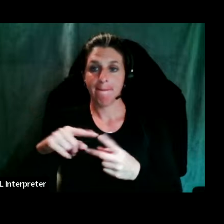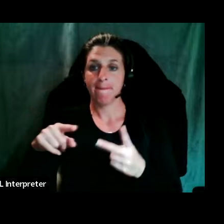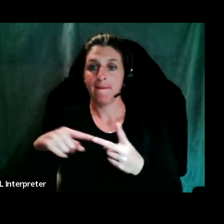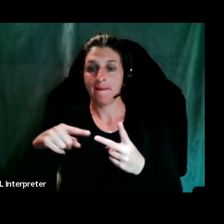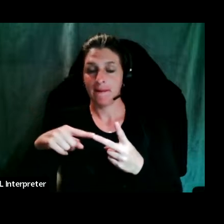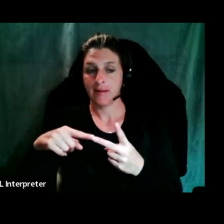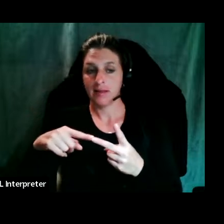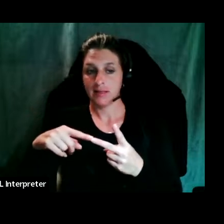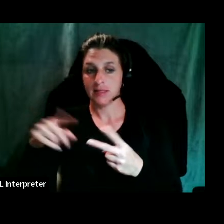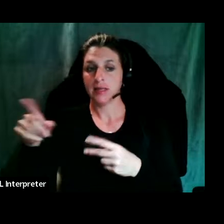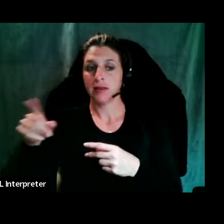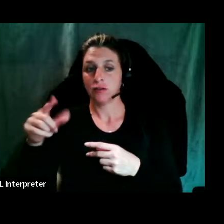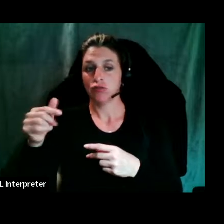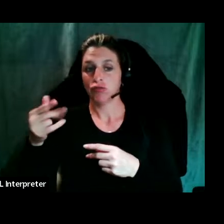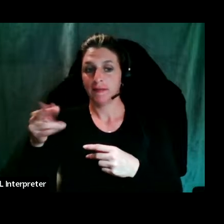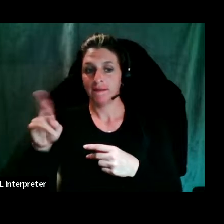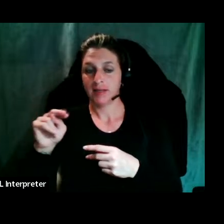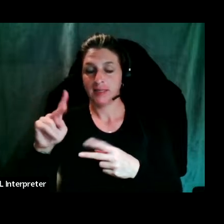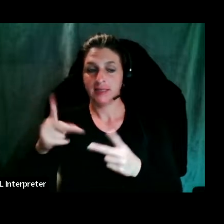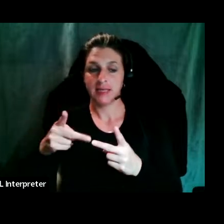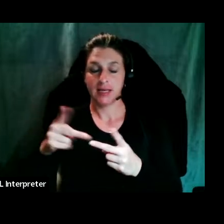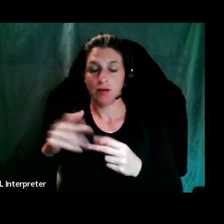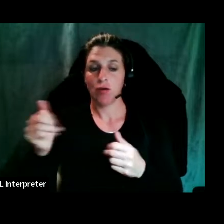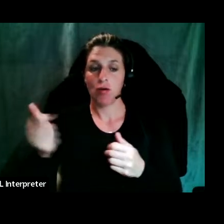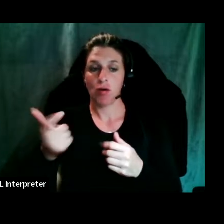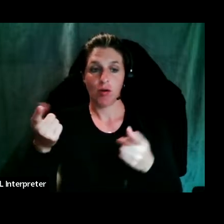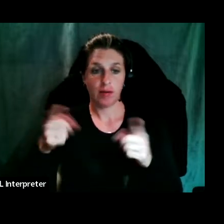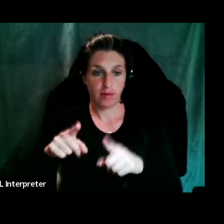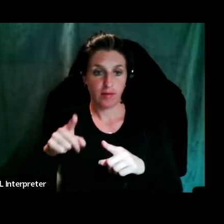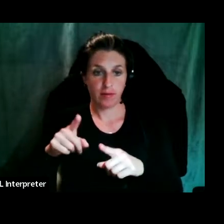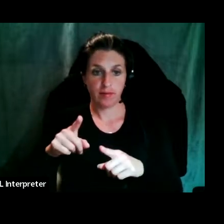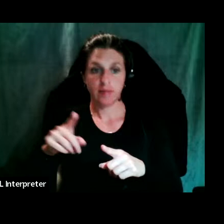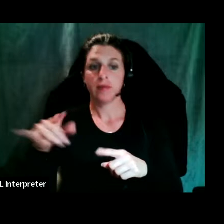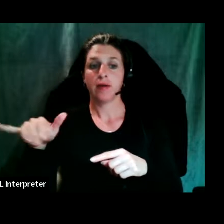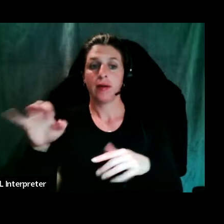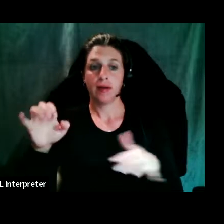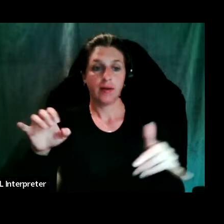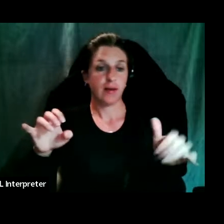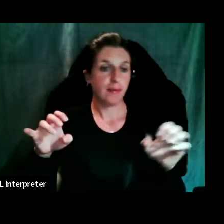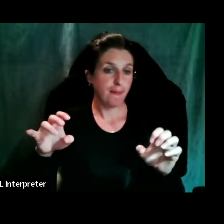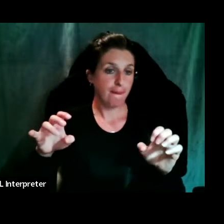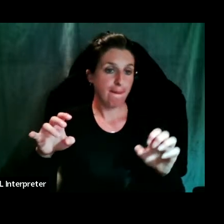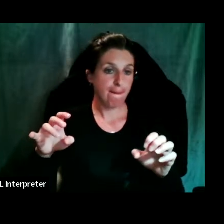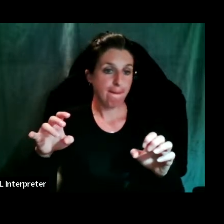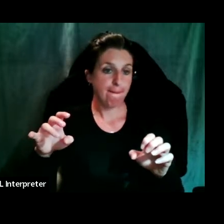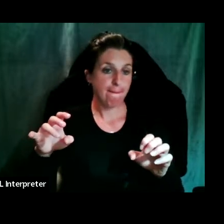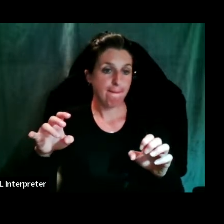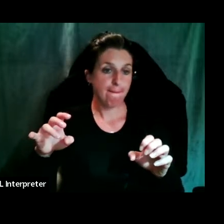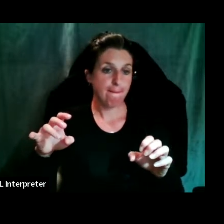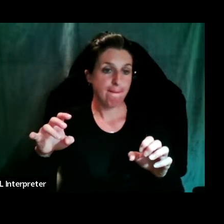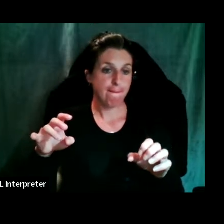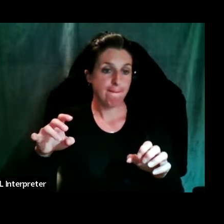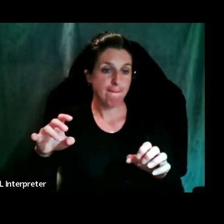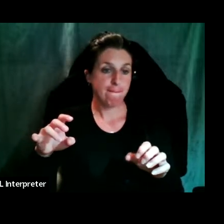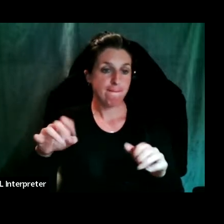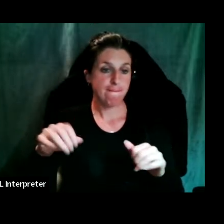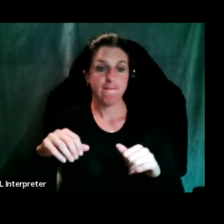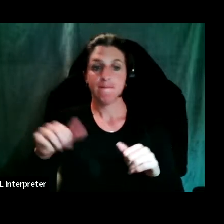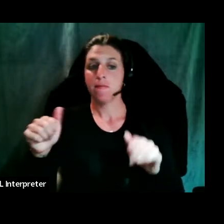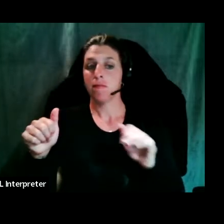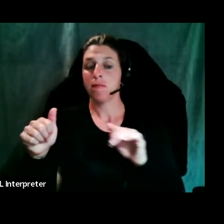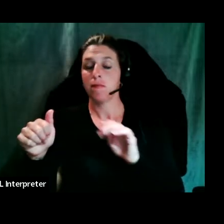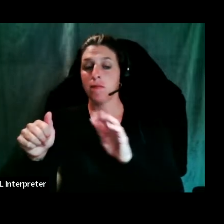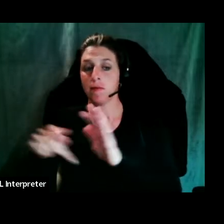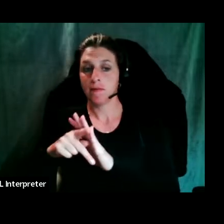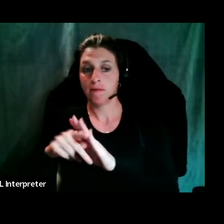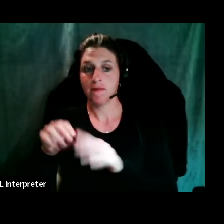Second. Trustee Griffin seconds. All in favor? Aye. Thank you. Okay, approval of